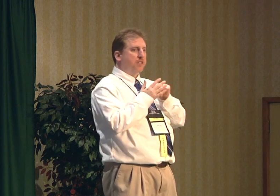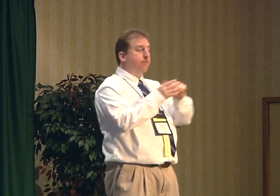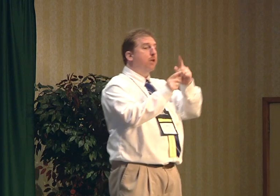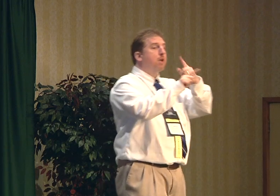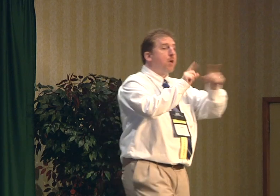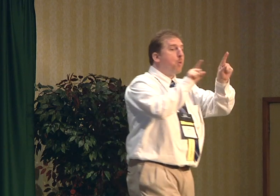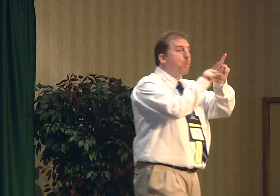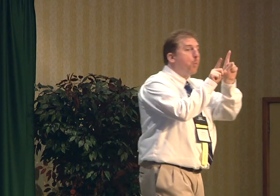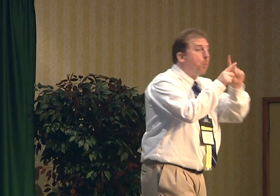It was impressive.